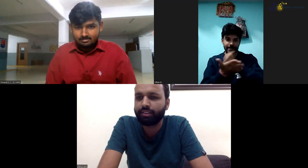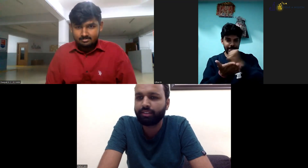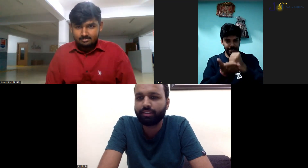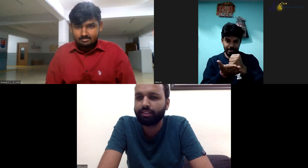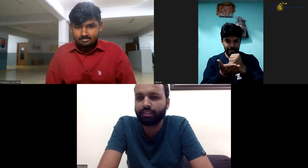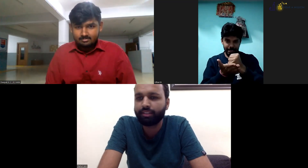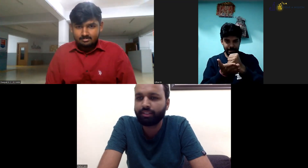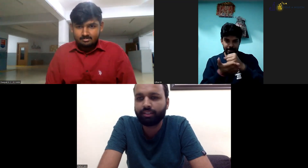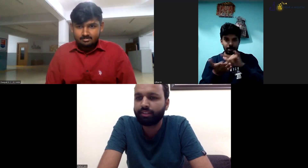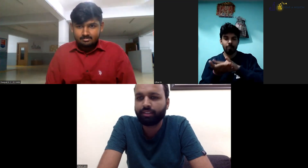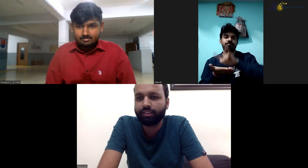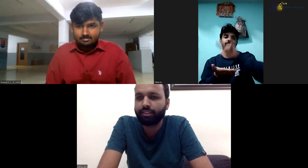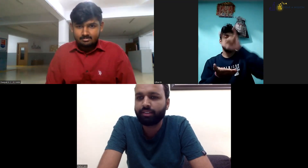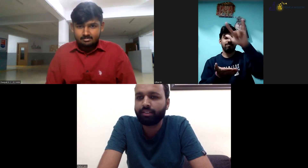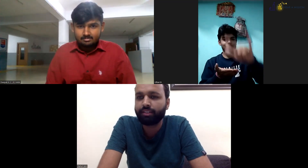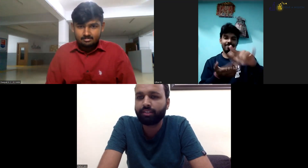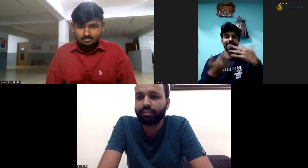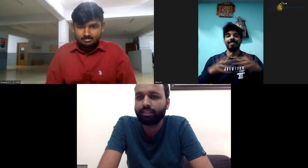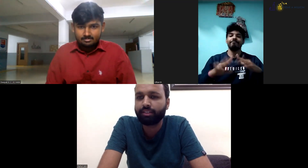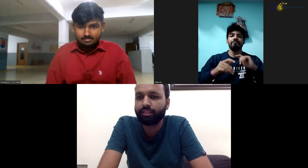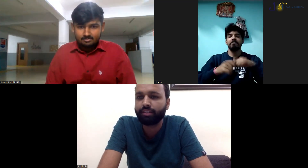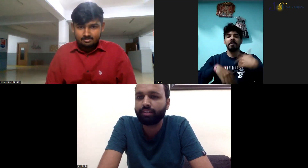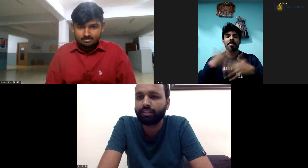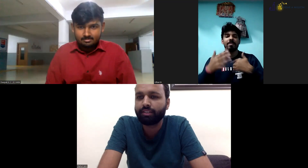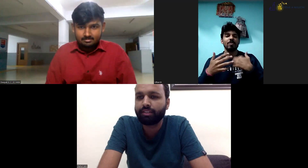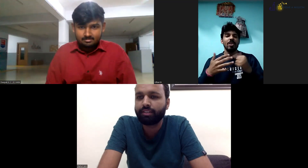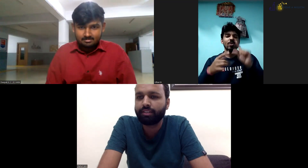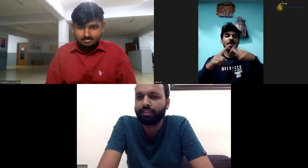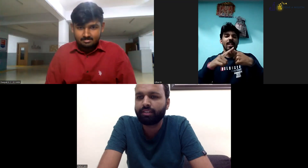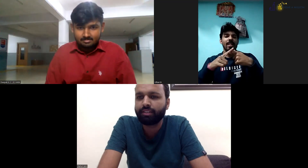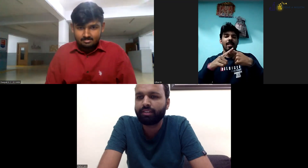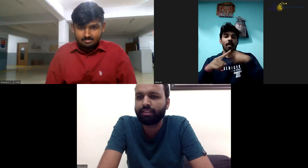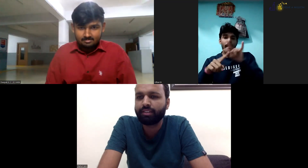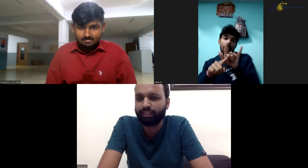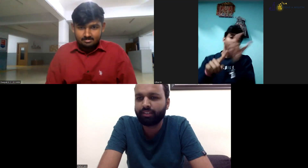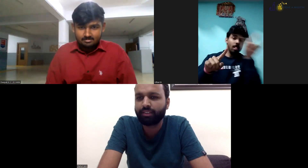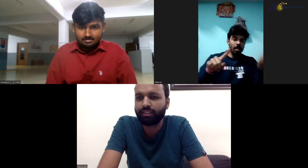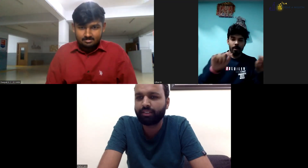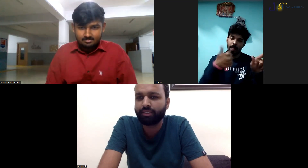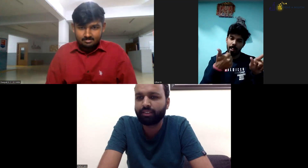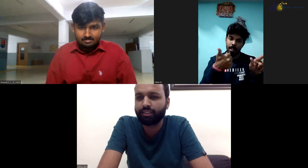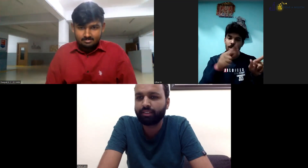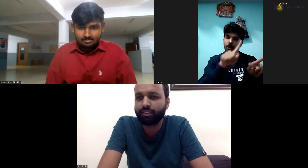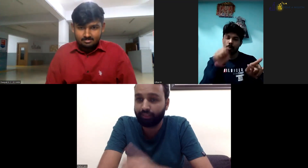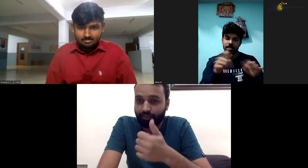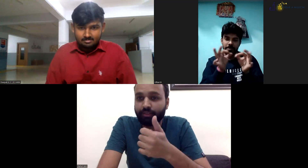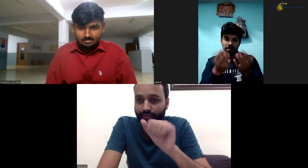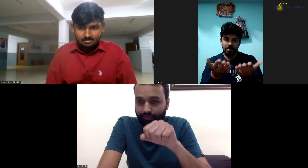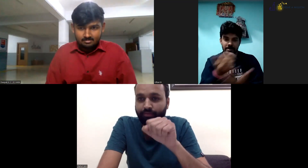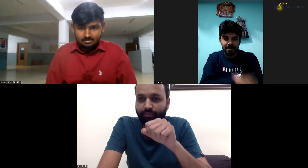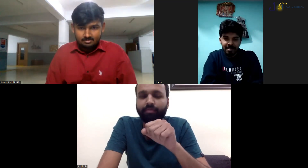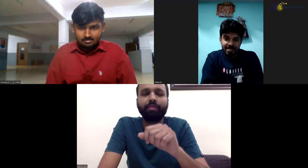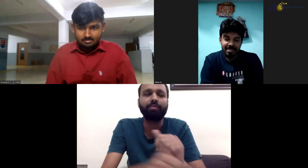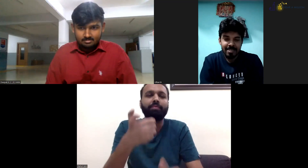travel uh, duration, fee, etc. So, for example, I from